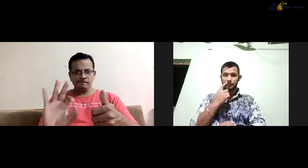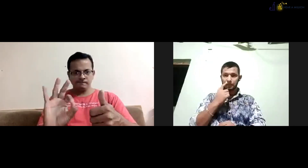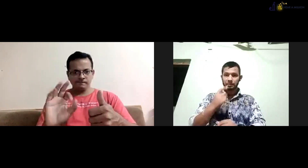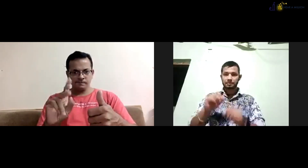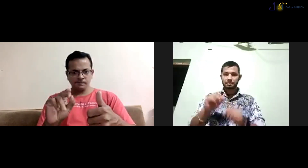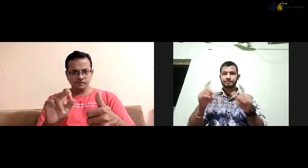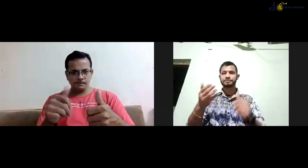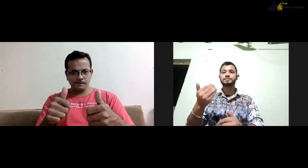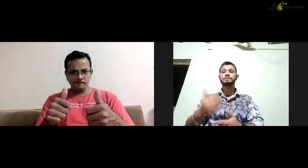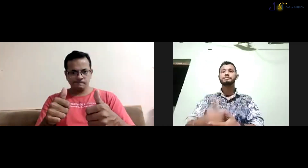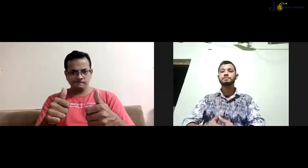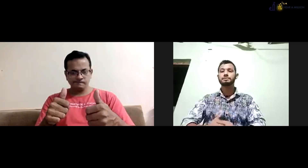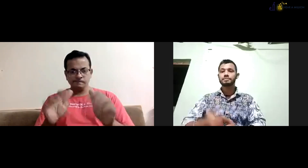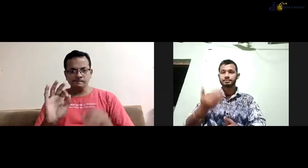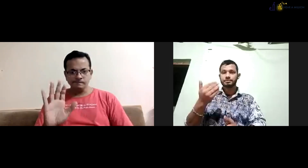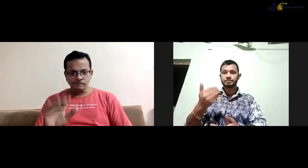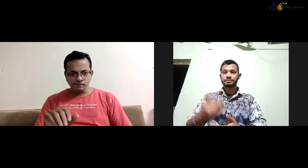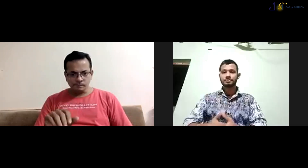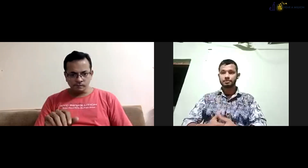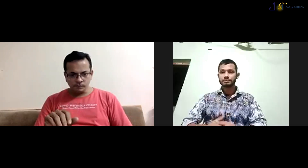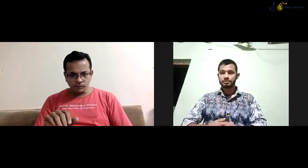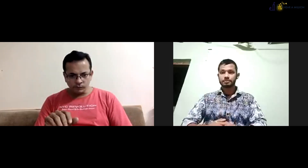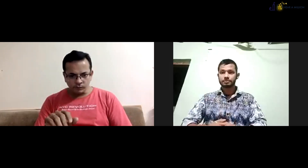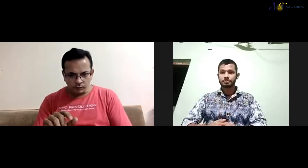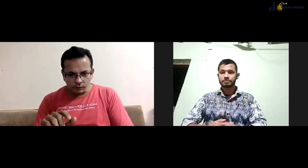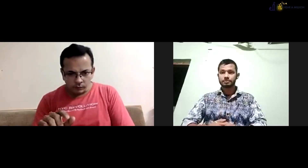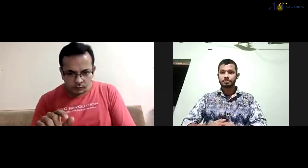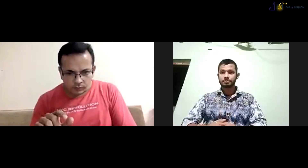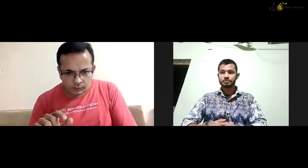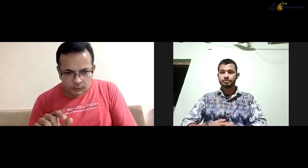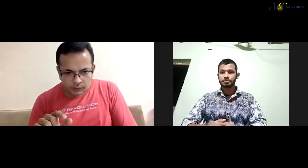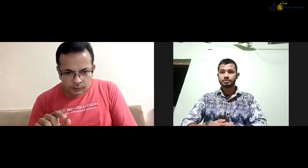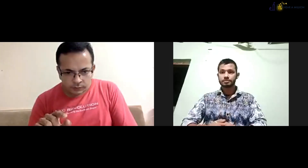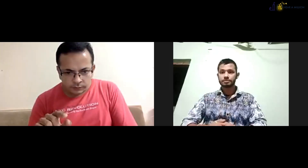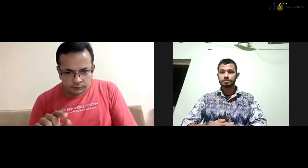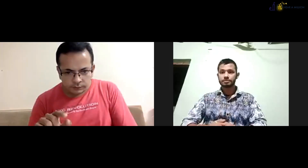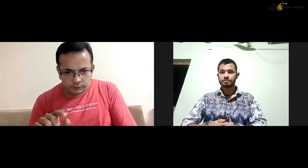It's still lagging. Yes, it looks fine.